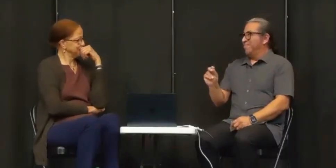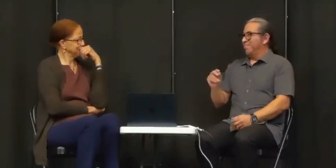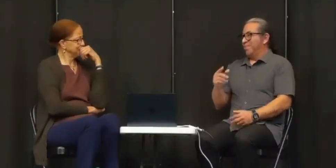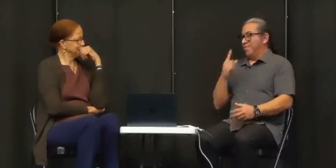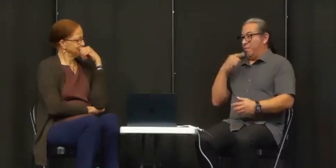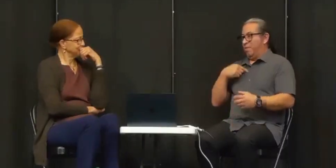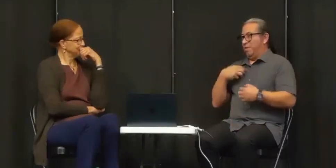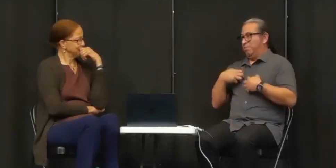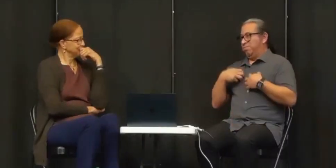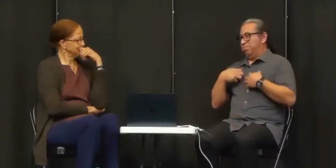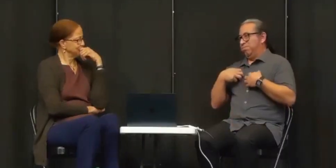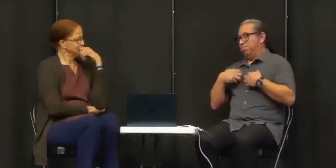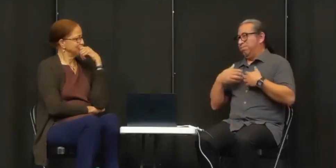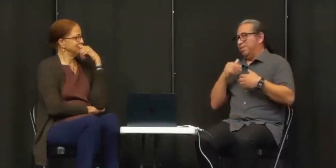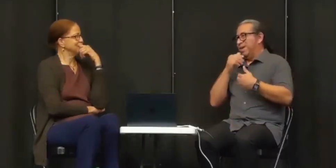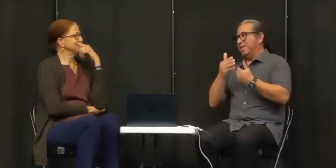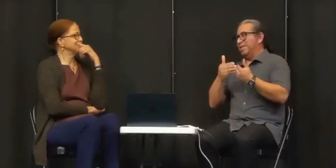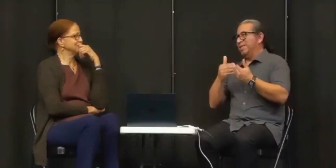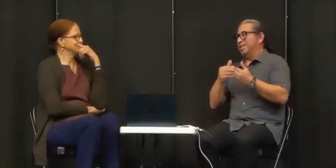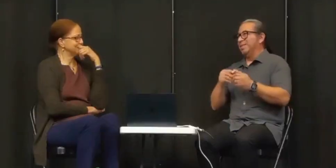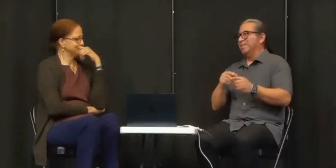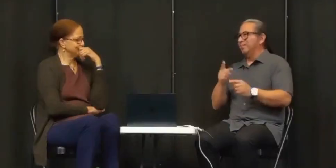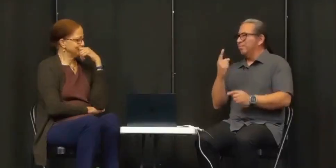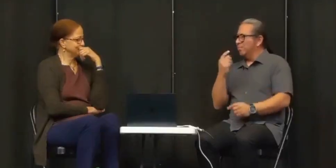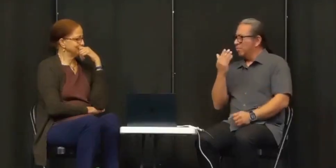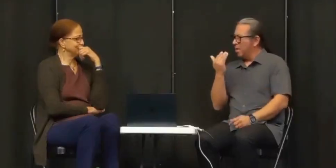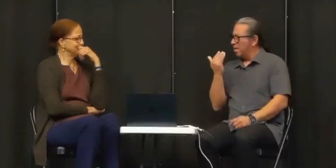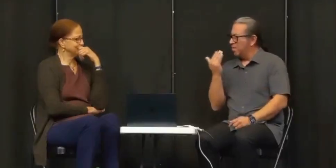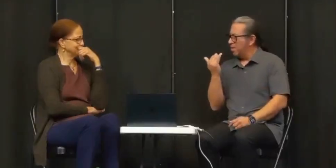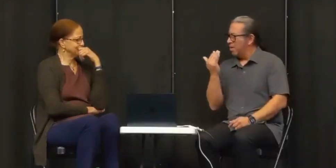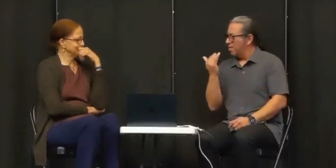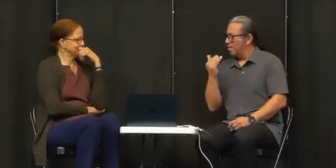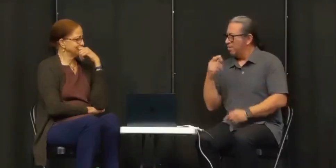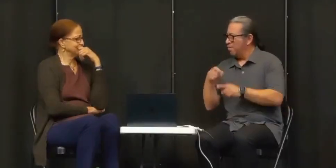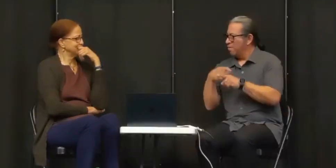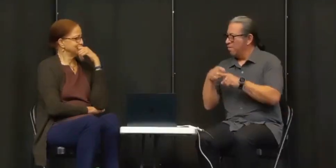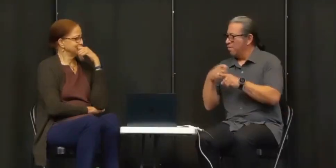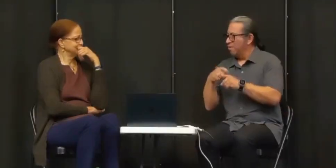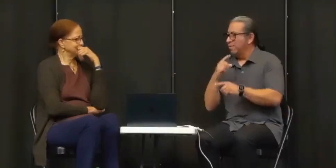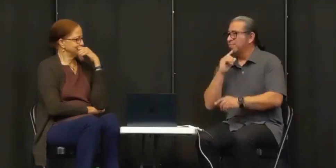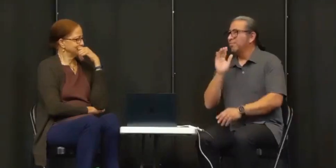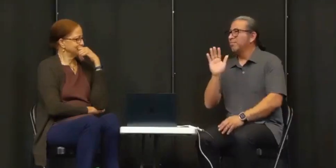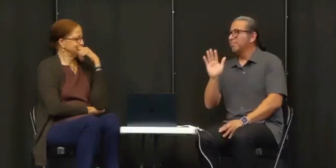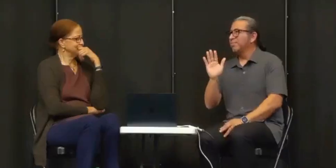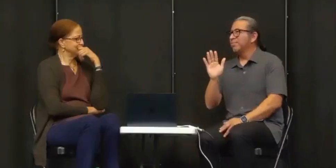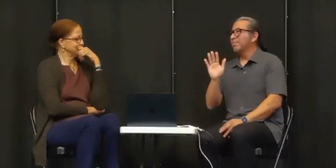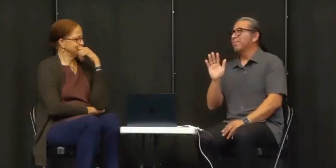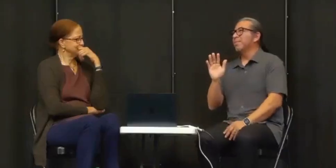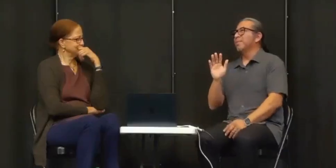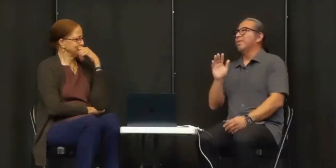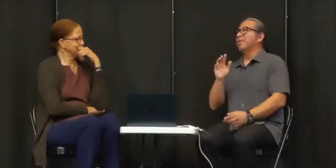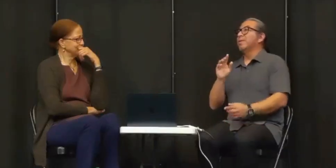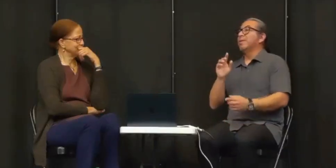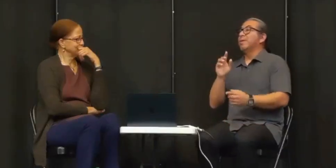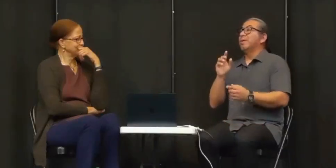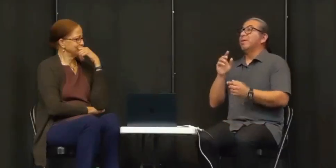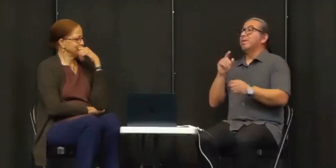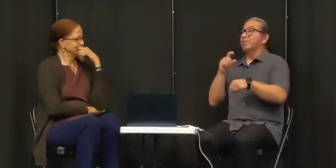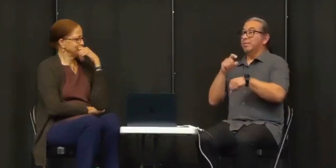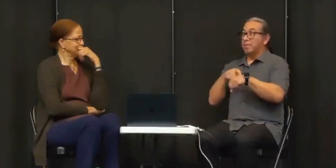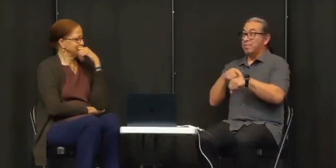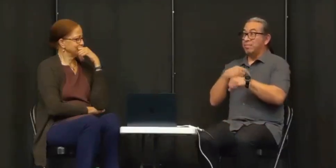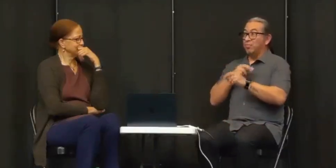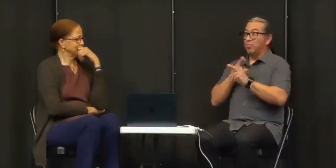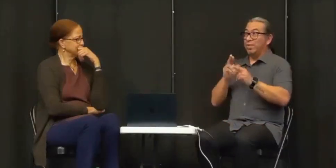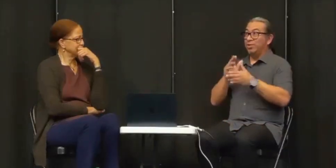me and said no, that would cause an emotional distress in me. Because I would get called.